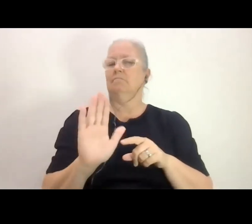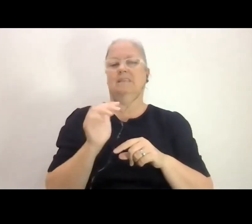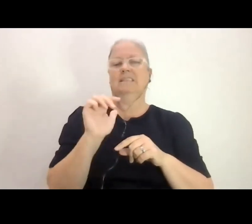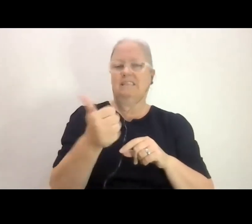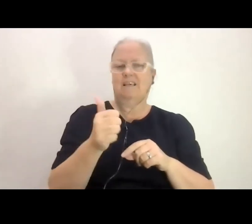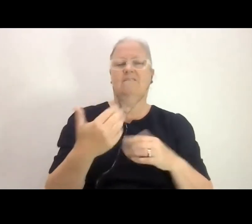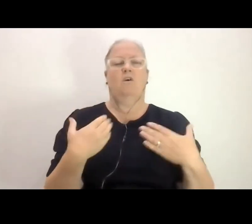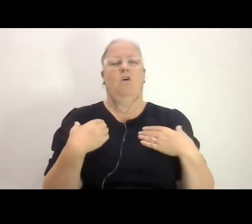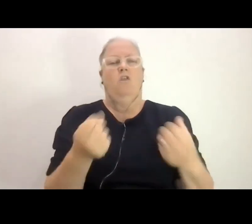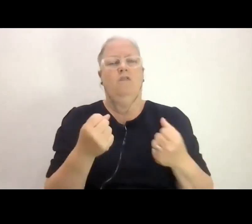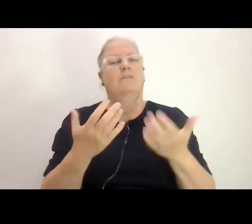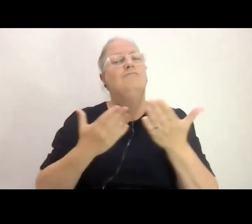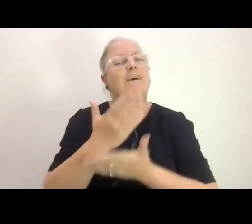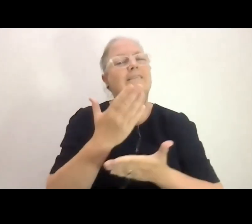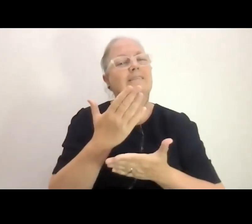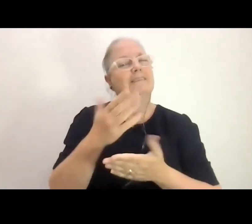component